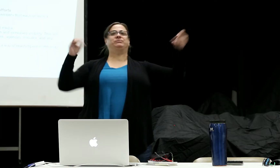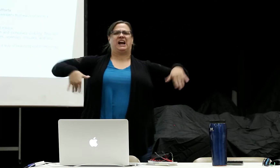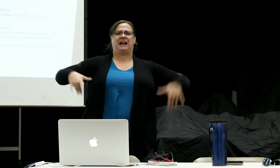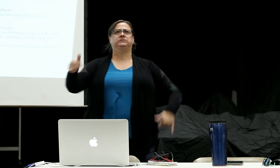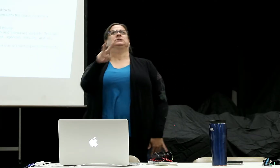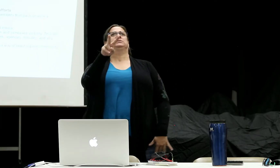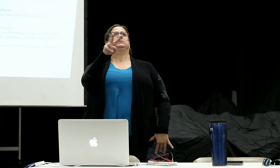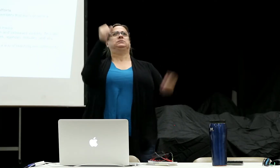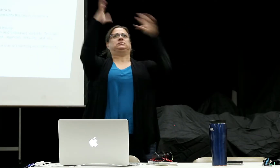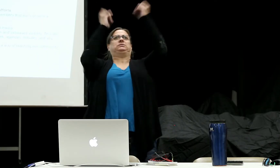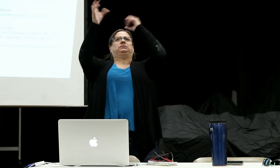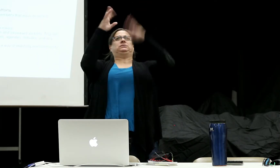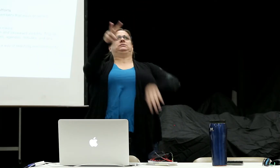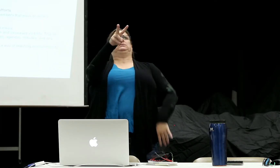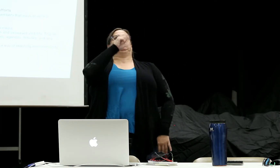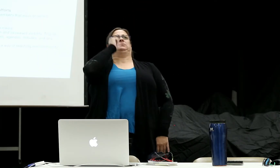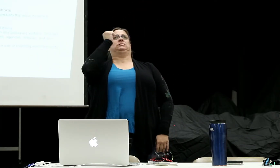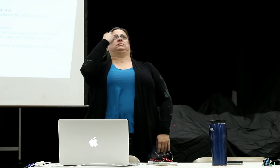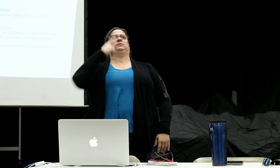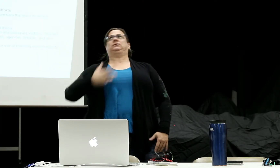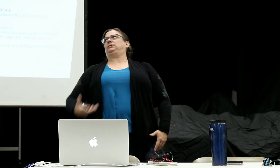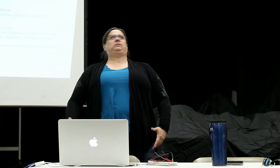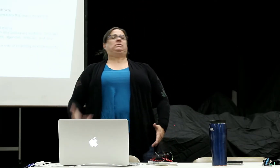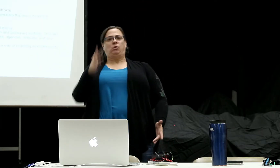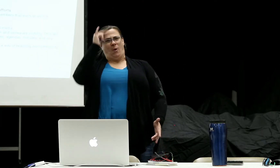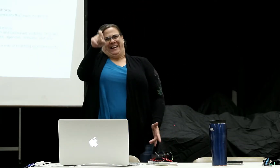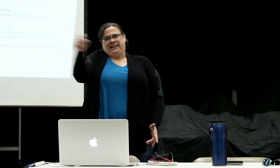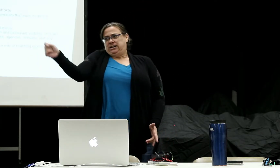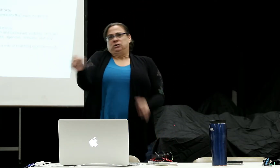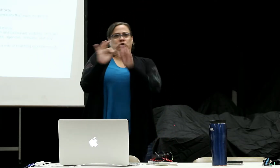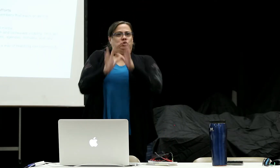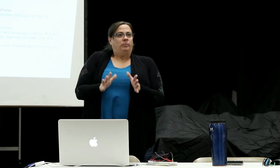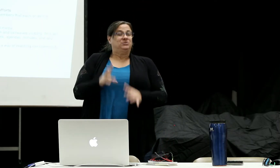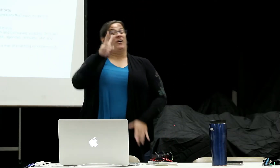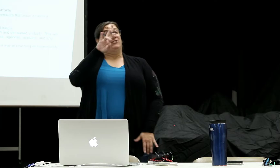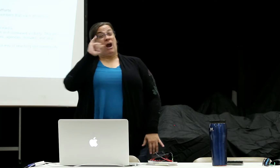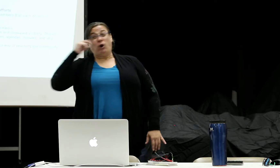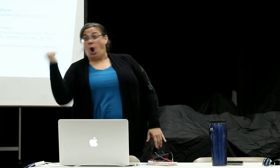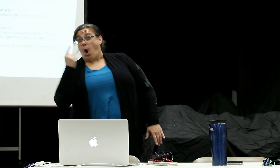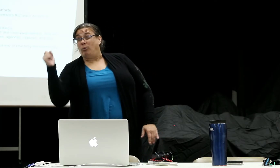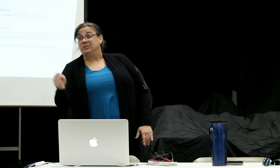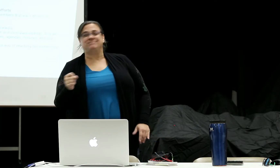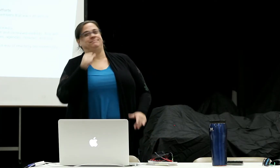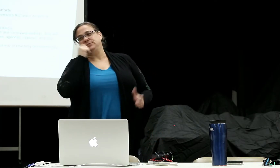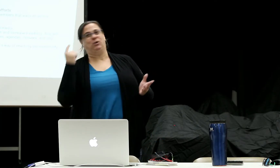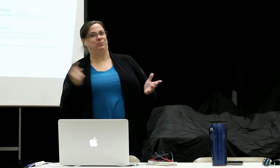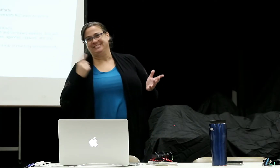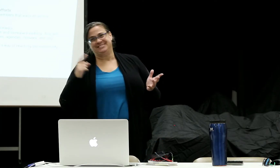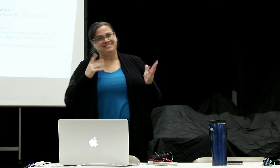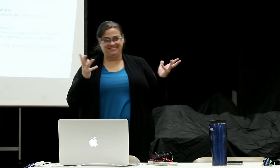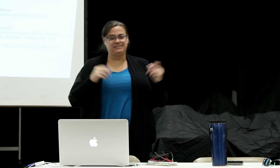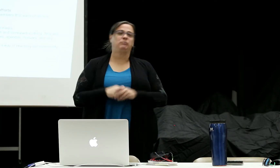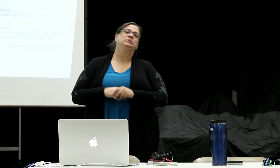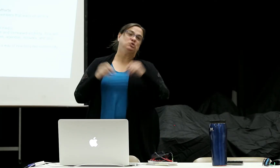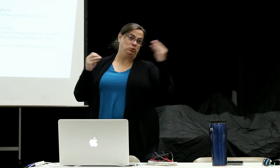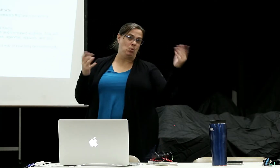or I can't explain that to them in ASL if they're not fluent enough. So once I have an interpreter, right? But again, I